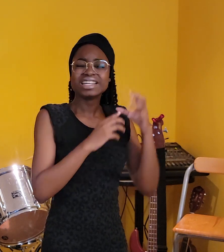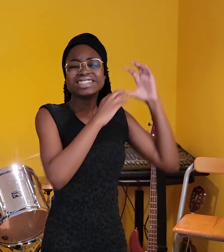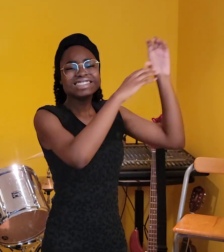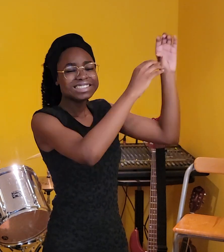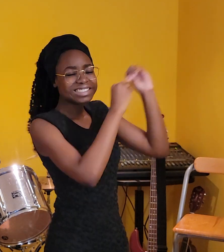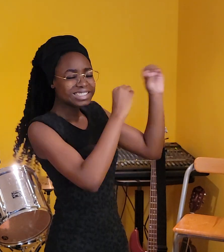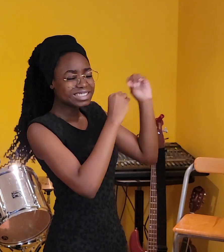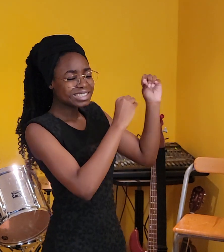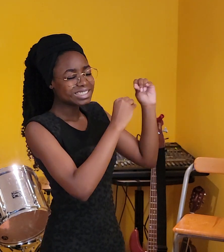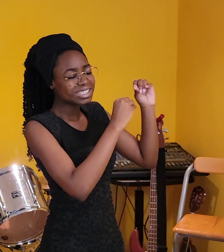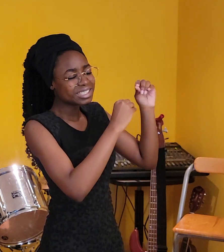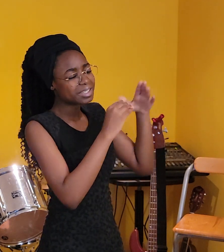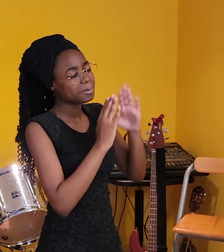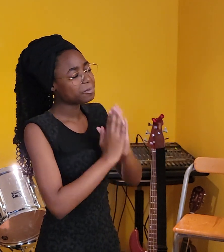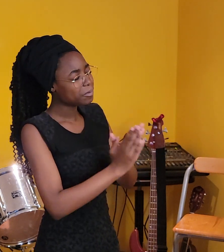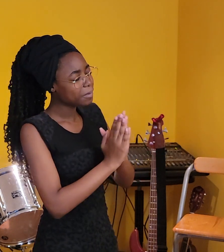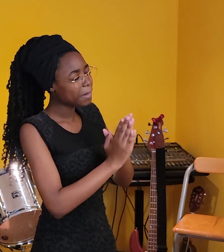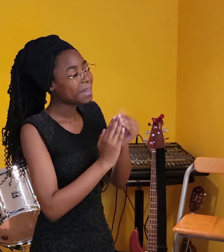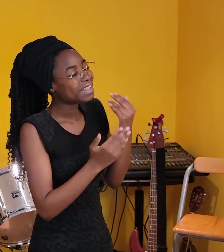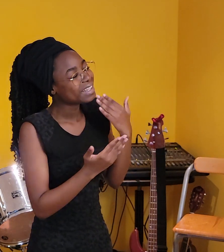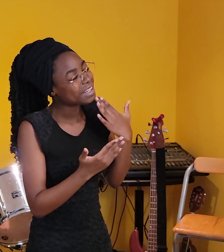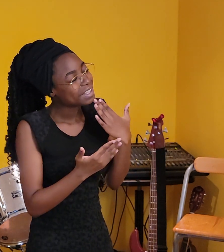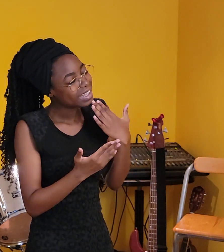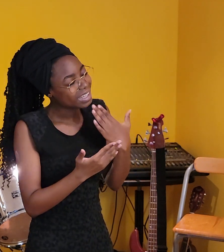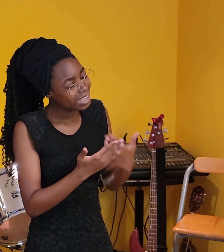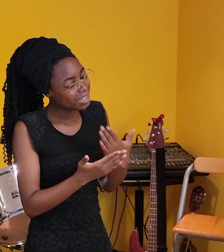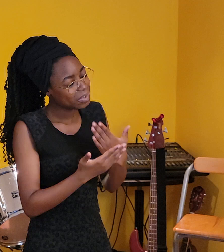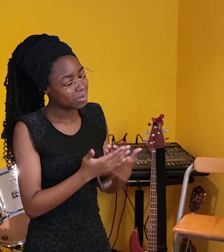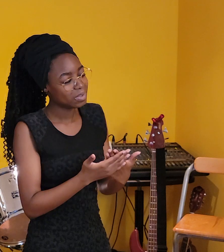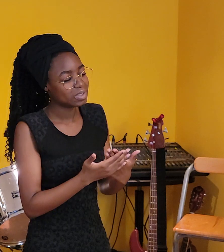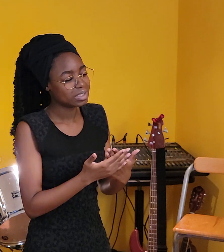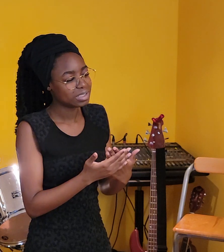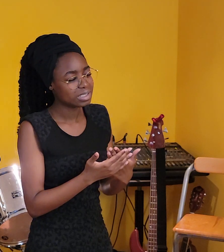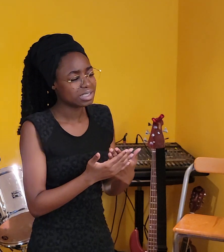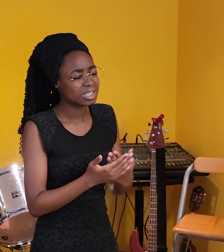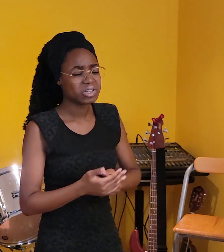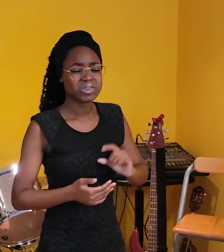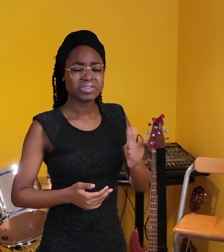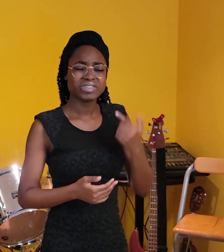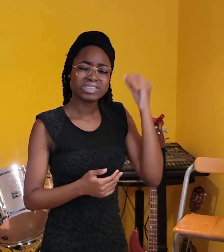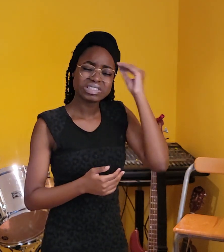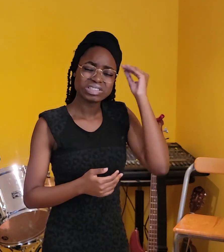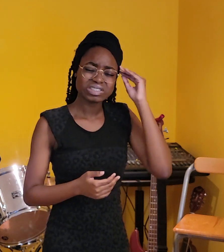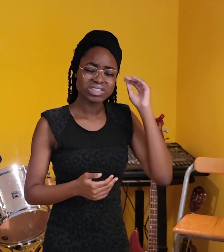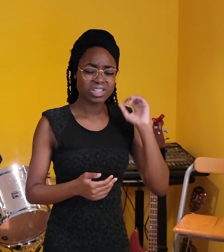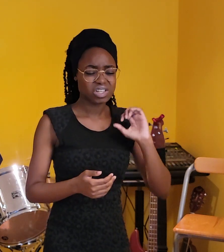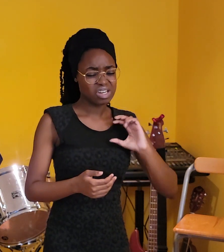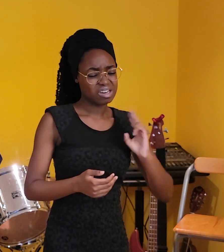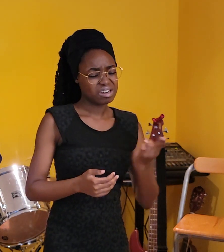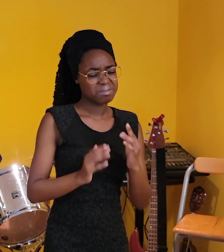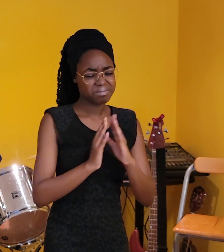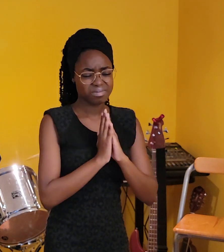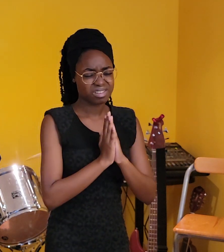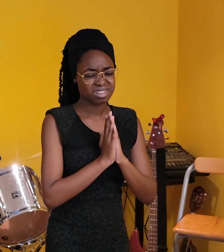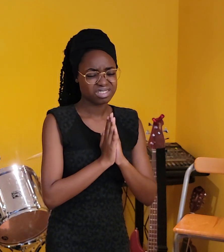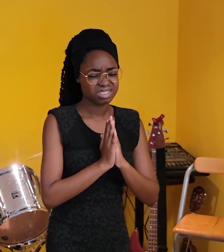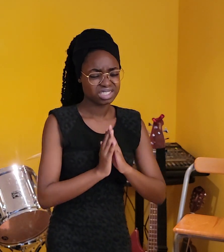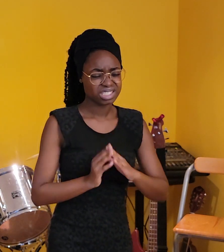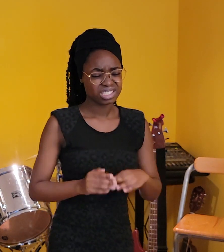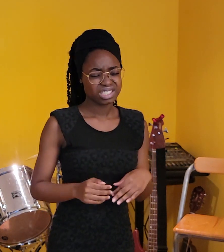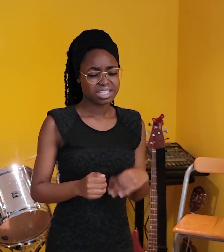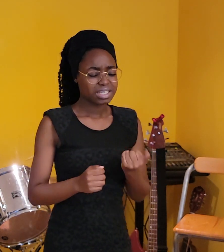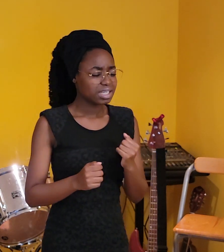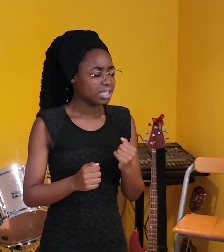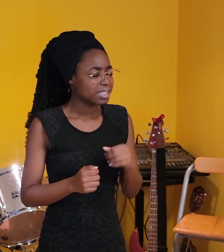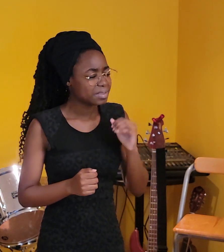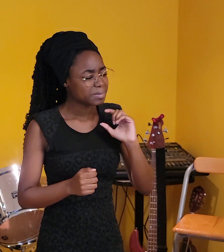pray. We know, mighty God, we've been so selfish in the way we pray over the years. Today, mighty